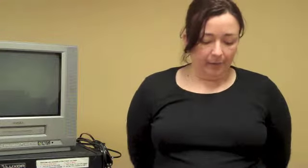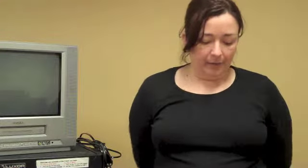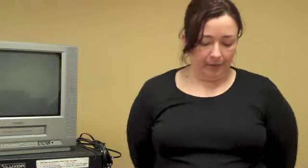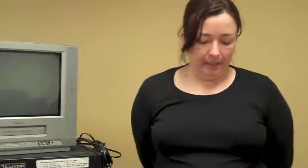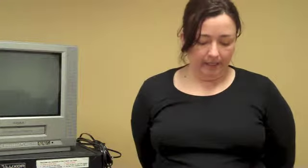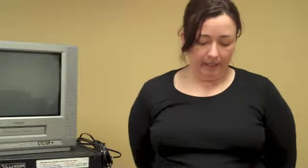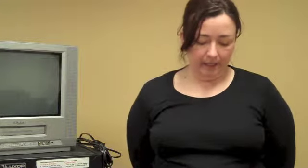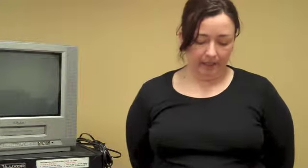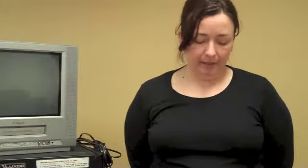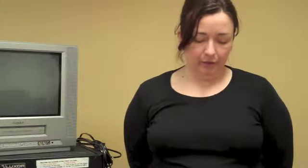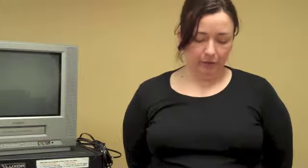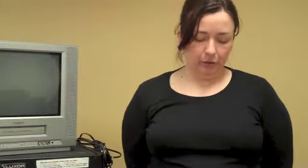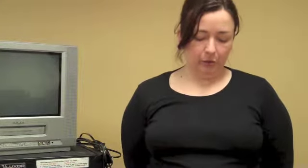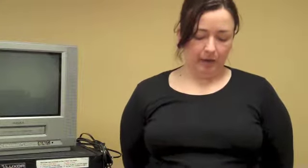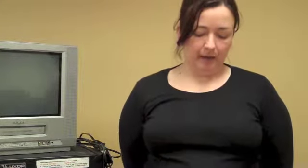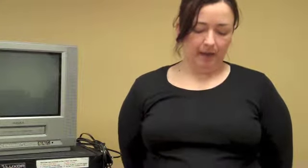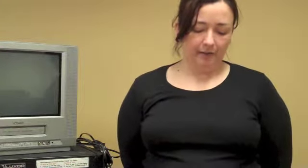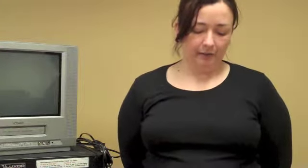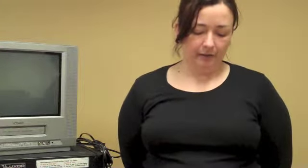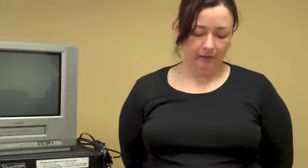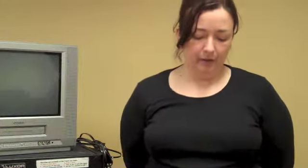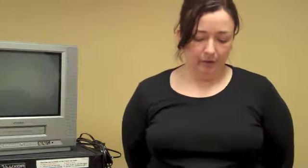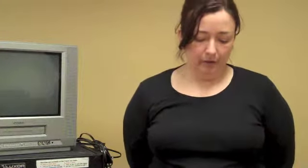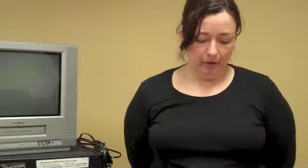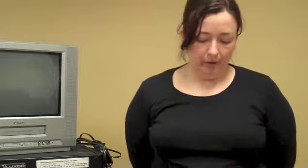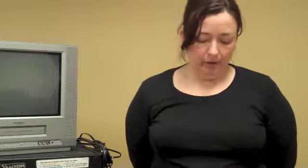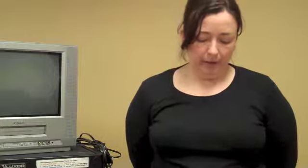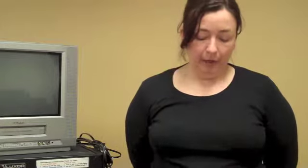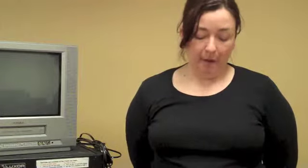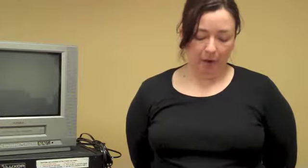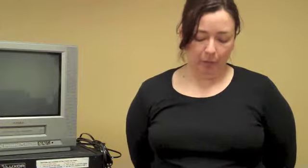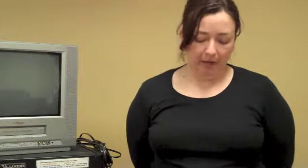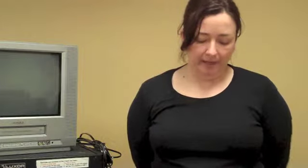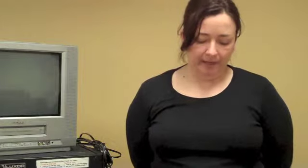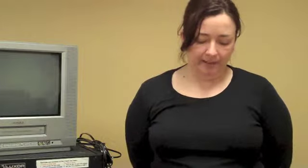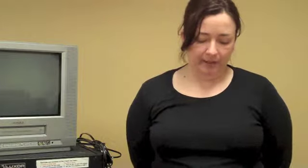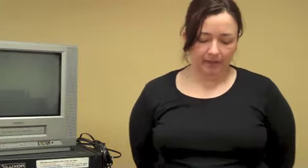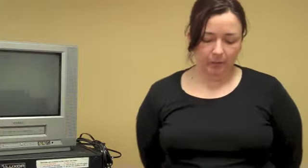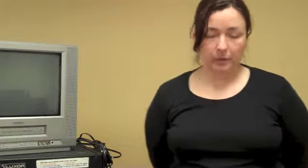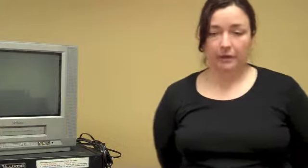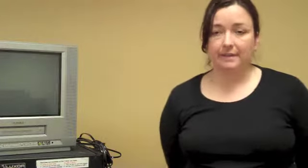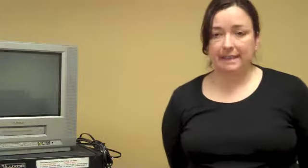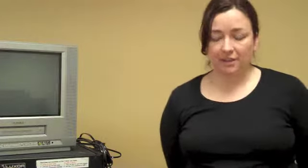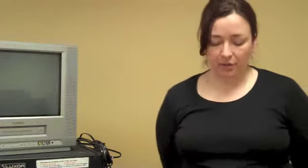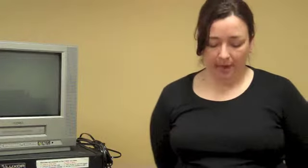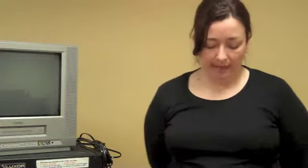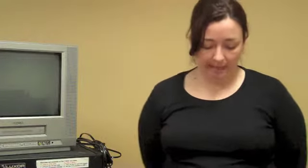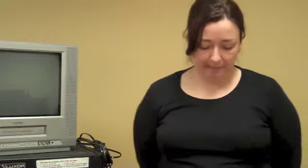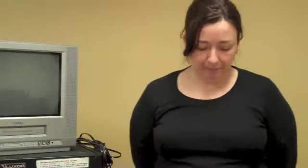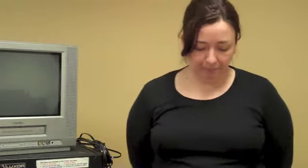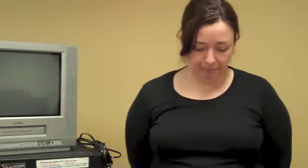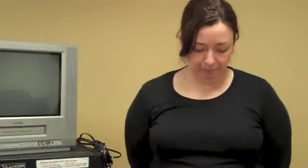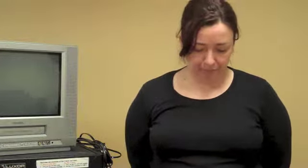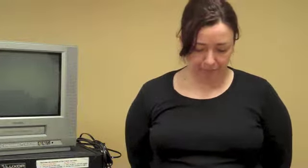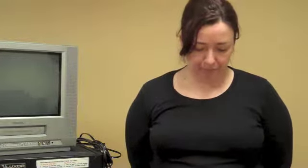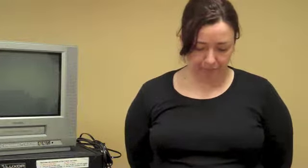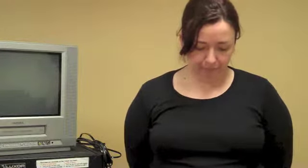Moving on, we're going to cover in our PowerPoint, let's look at the word saturated.